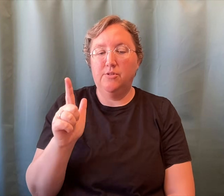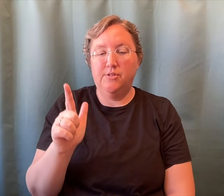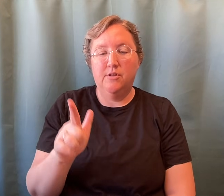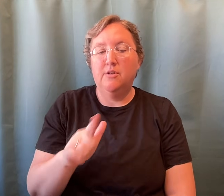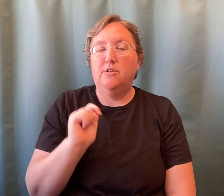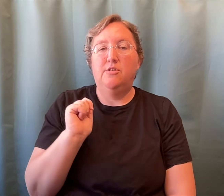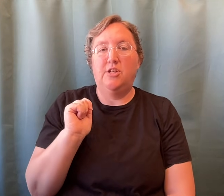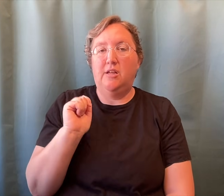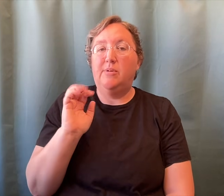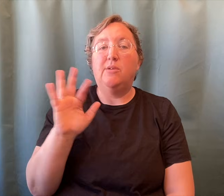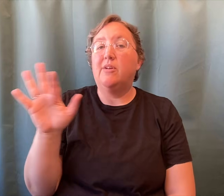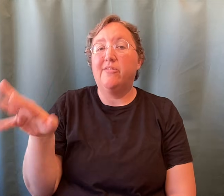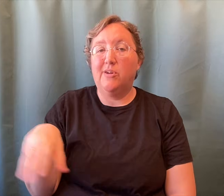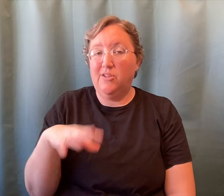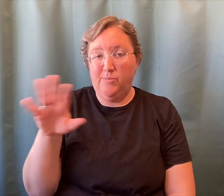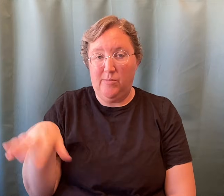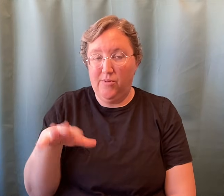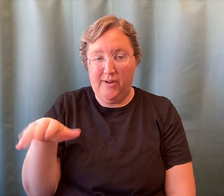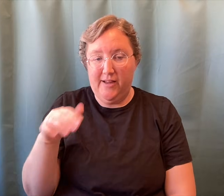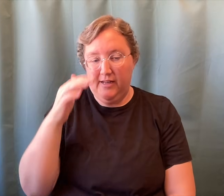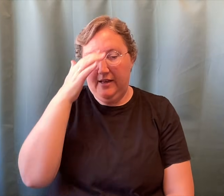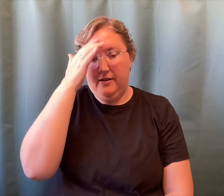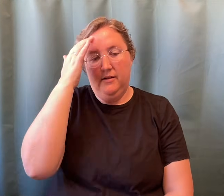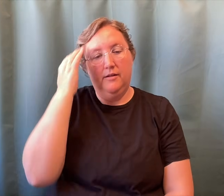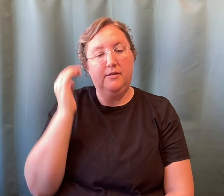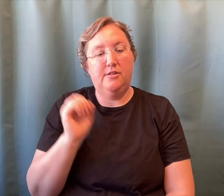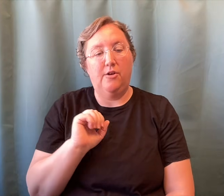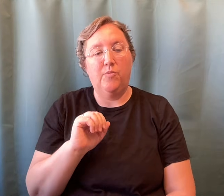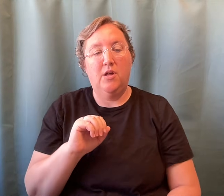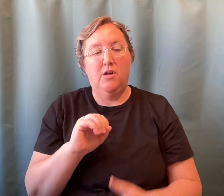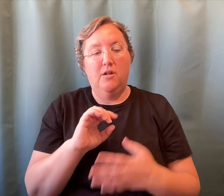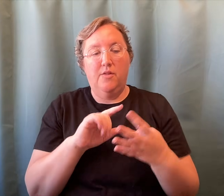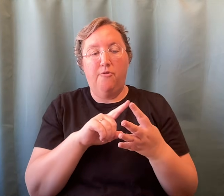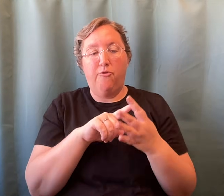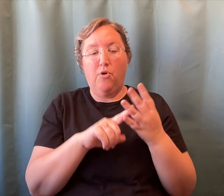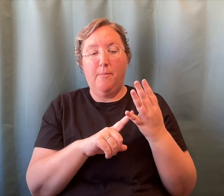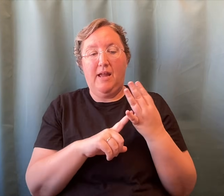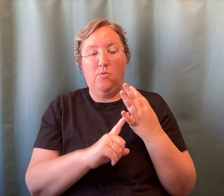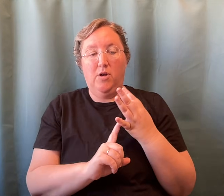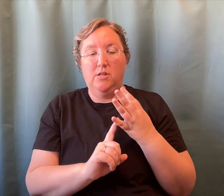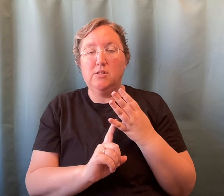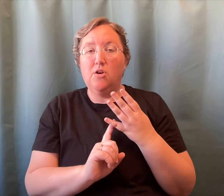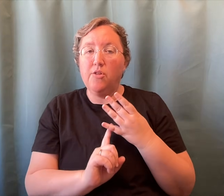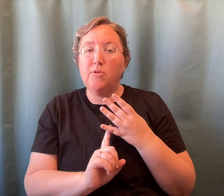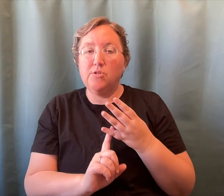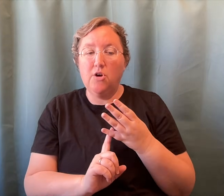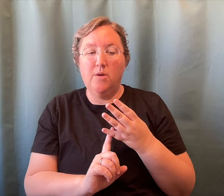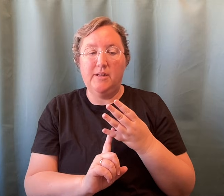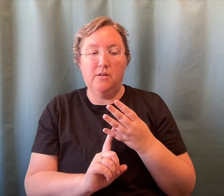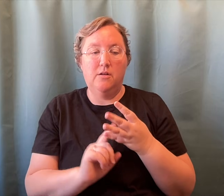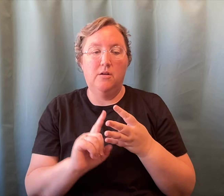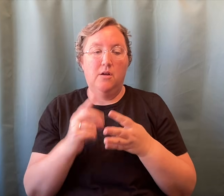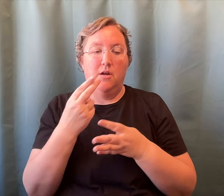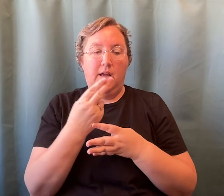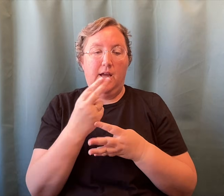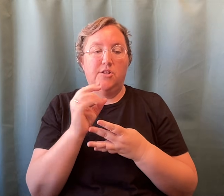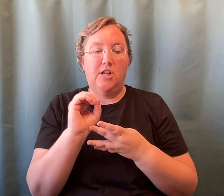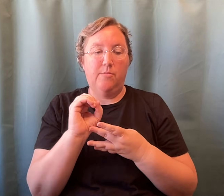non-manuals, JP, whatever else people are adding in. So the 4 main ones are the most common: hand shape,